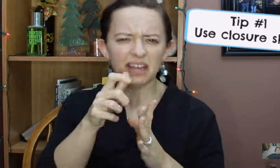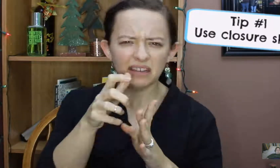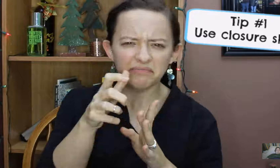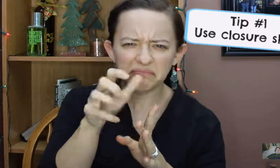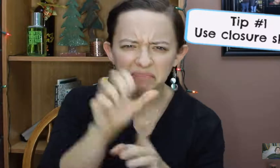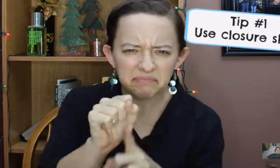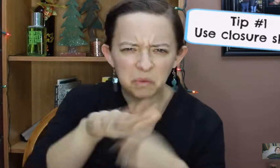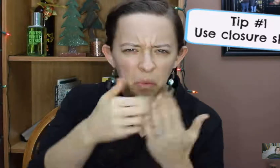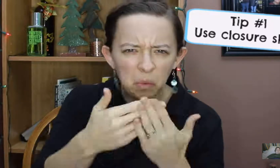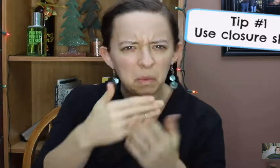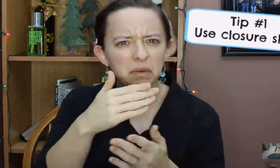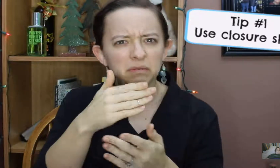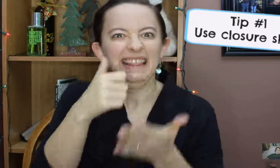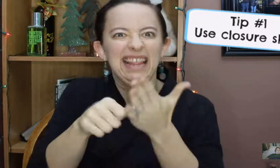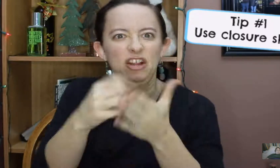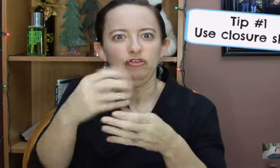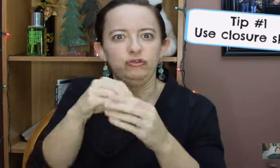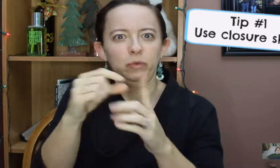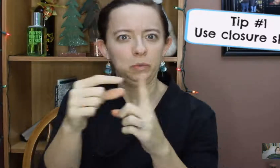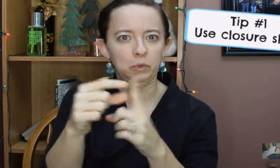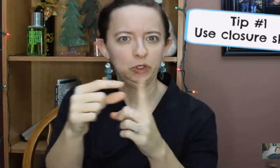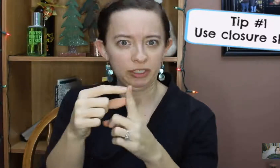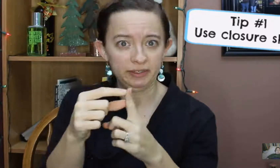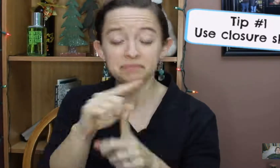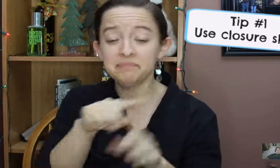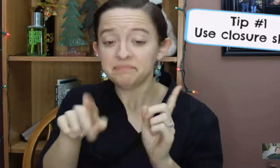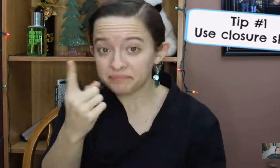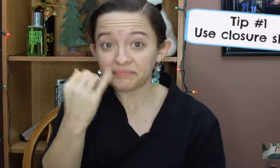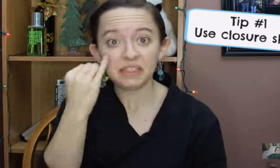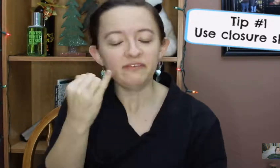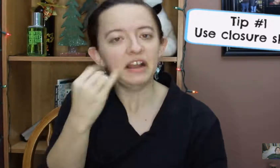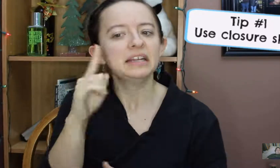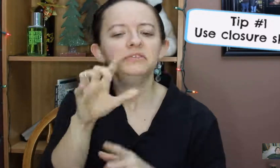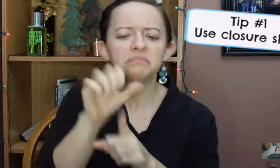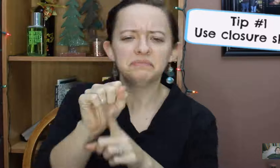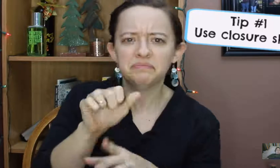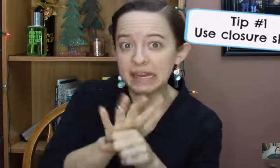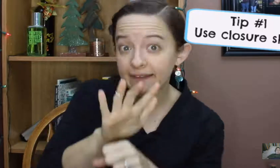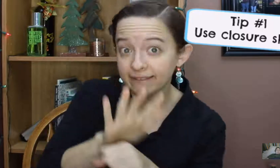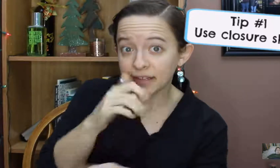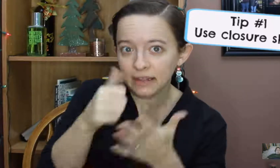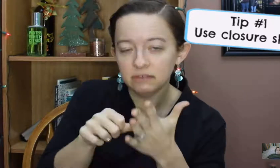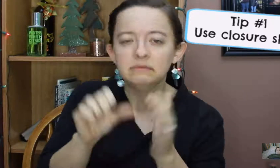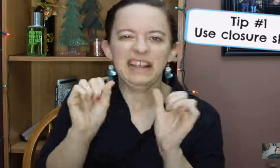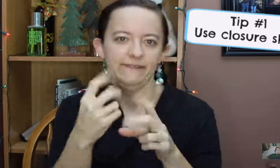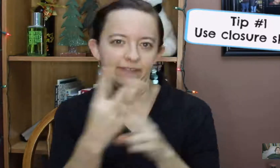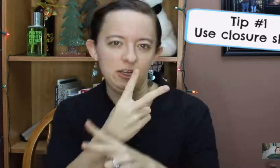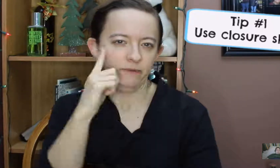You may not catch all the letters in one word, But if you understand by catching some of